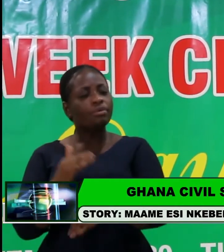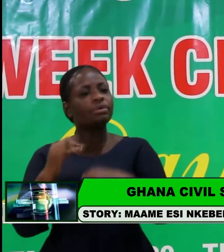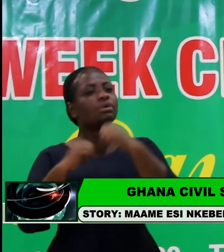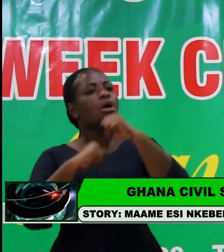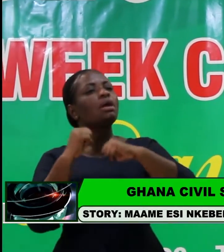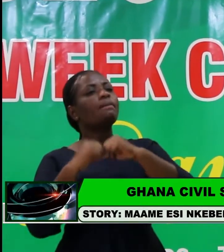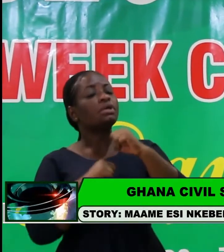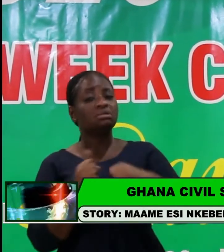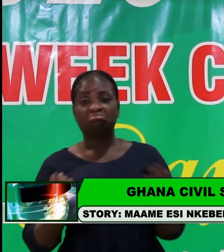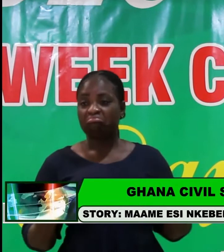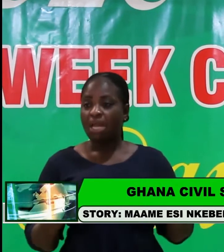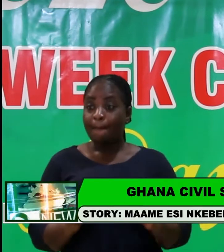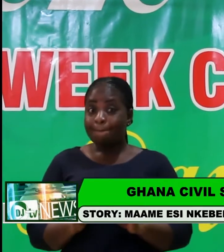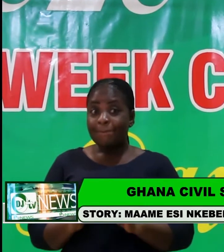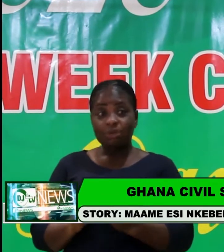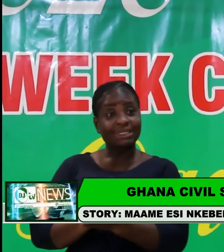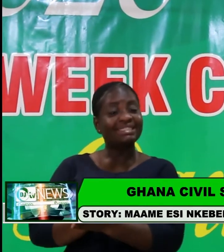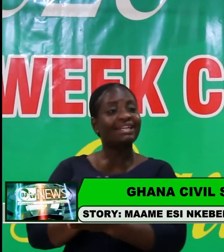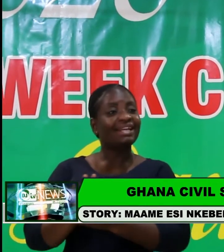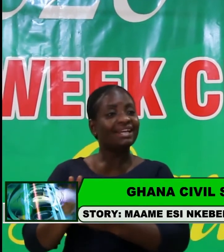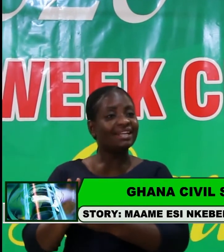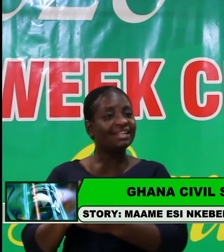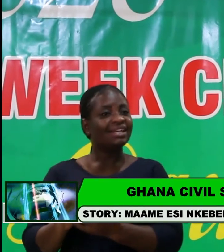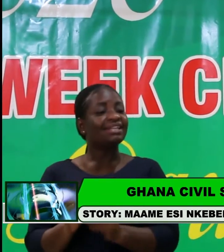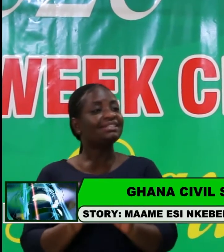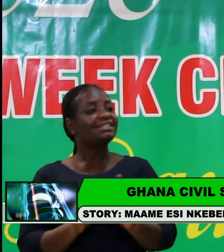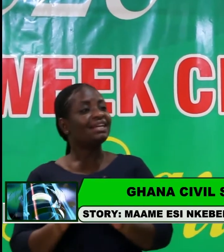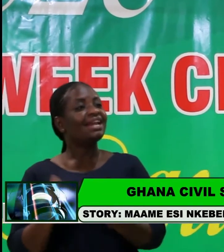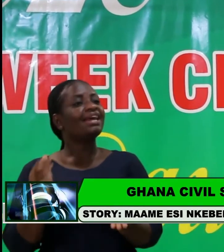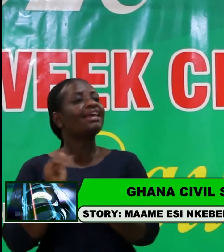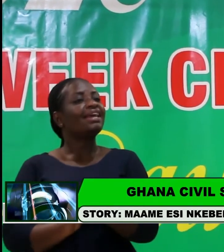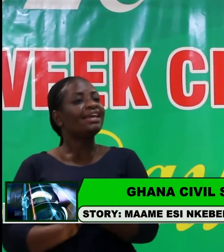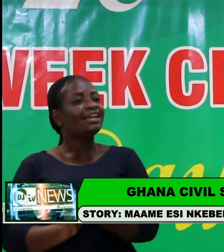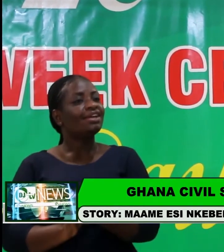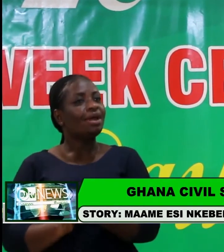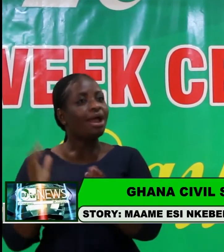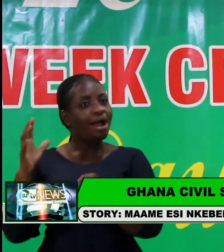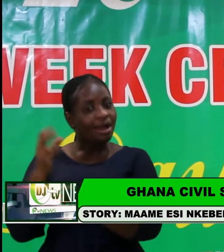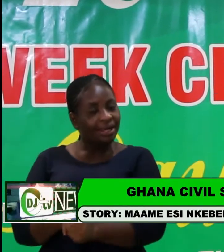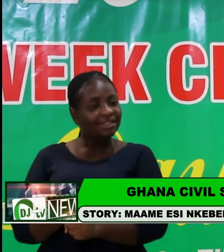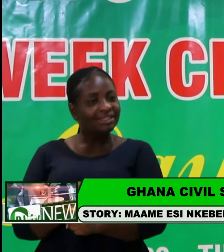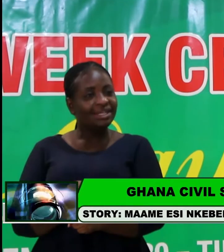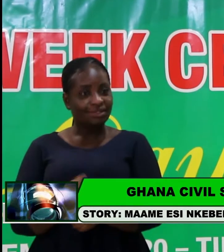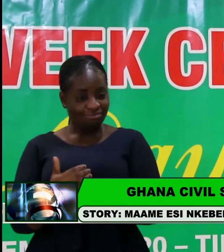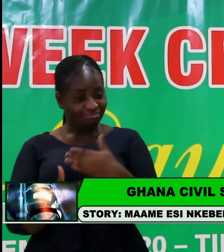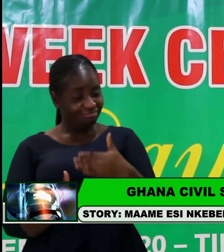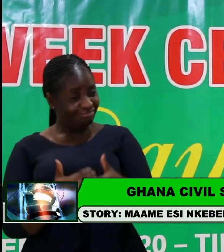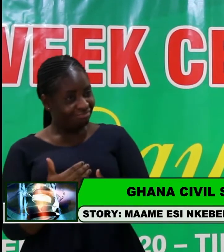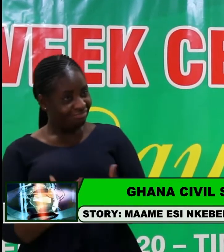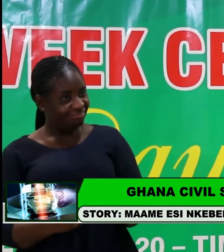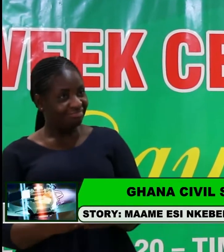various things have been done, of course, but one is clearly articulated, and again, you are caught and the due process will be